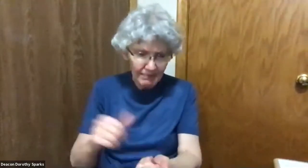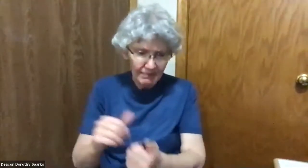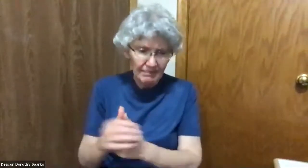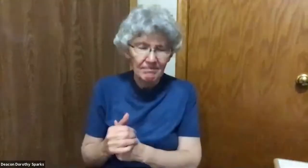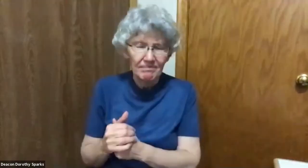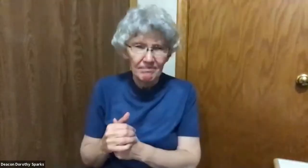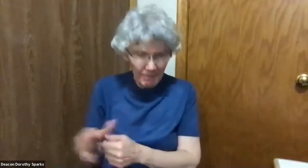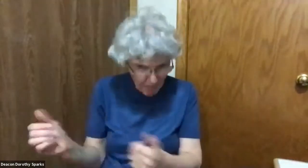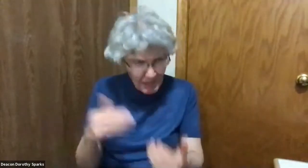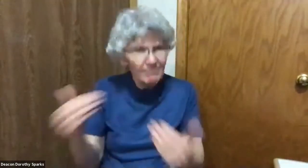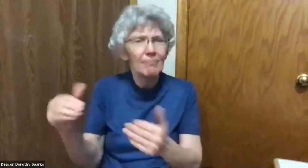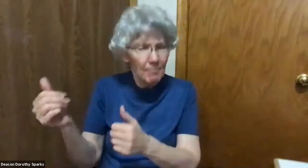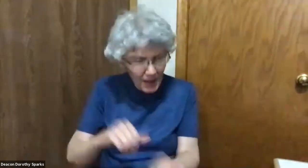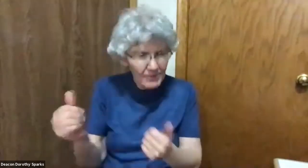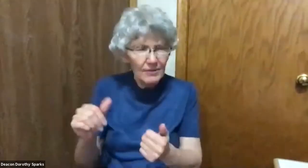forgiven."